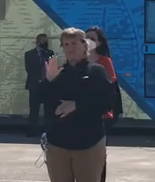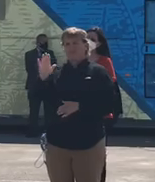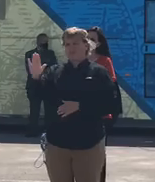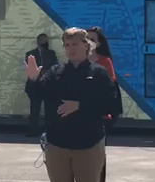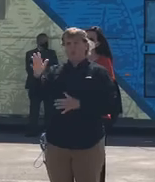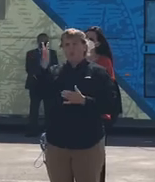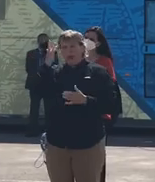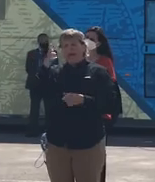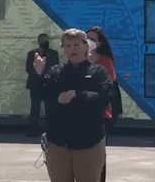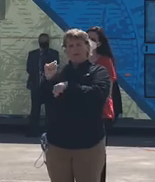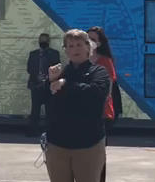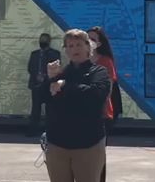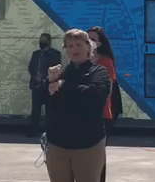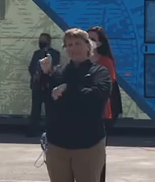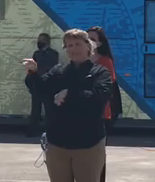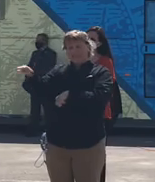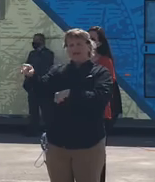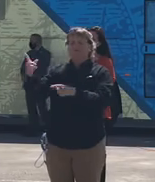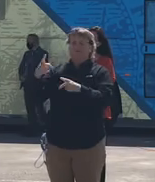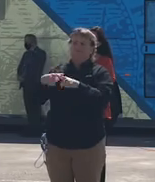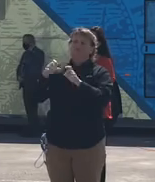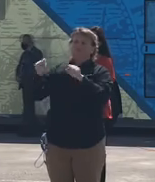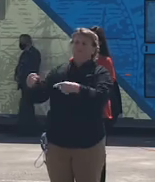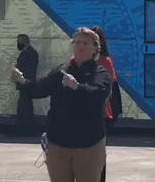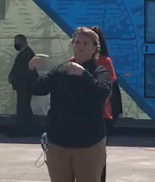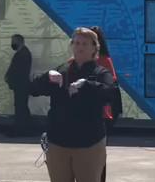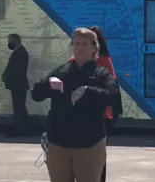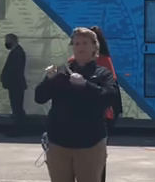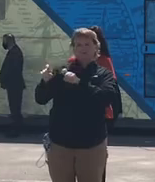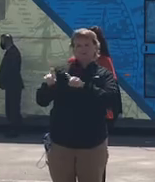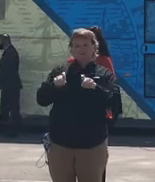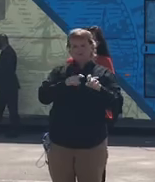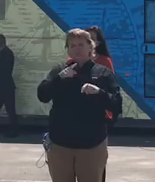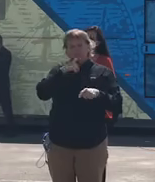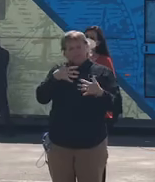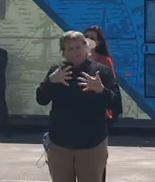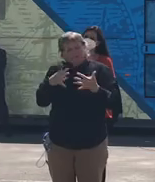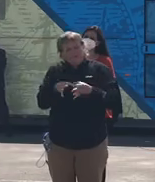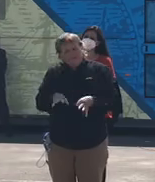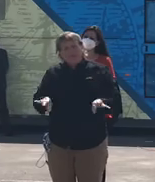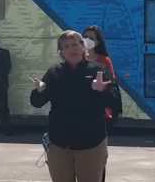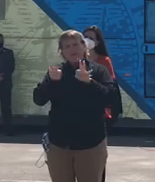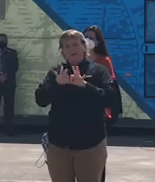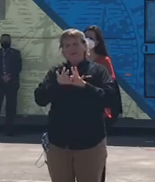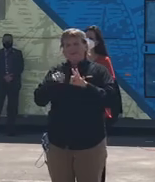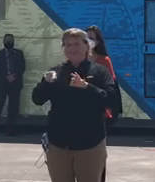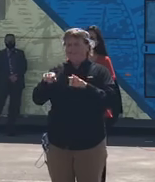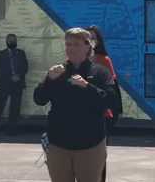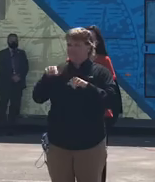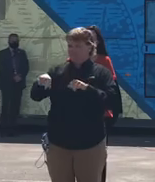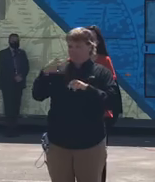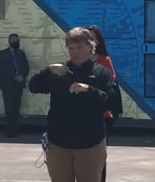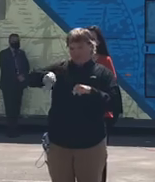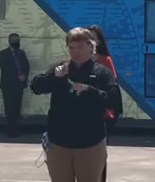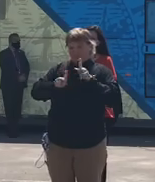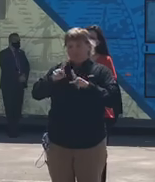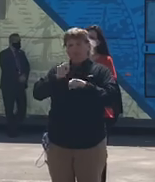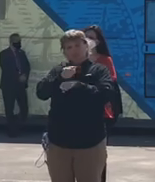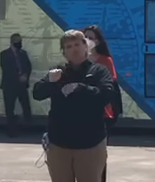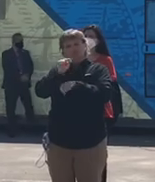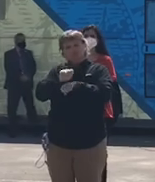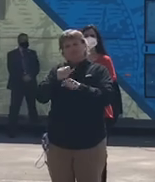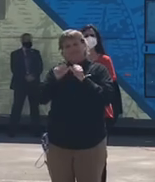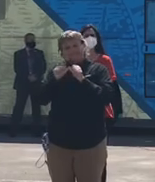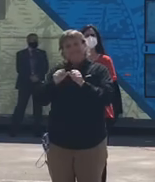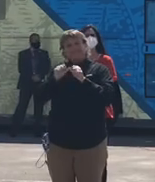here. This is also important for healthcare workers working at long-term care facilities. Very important to know who has